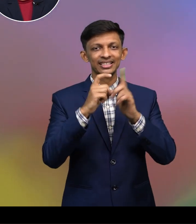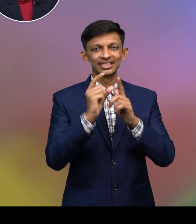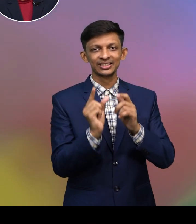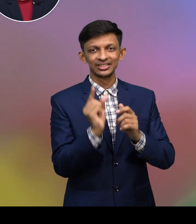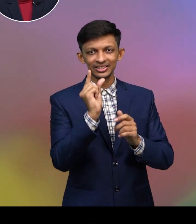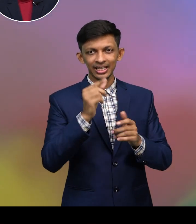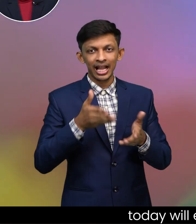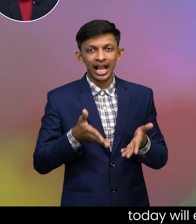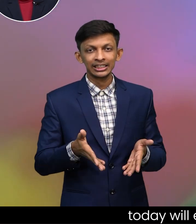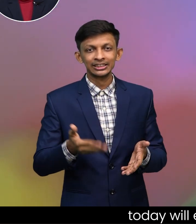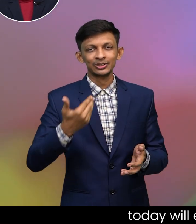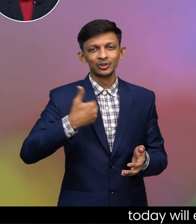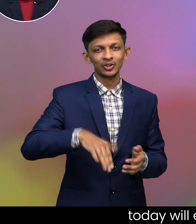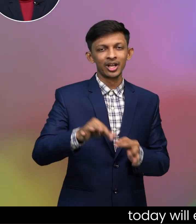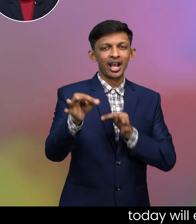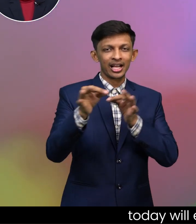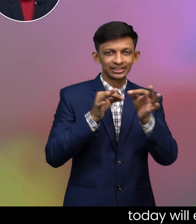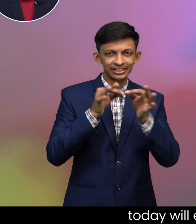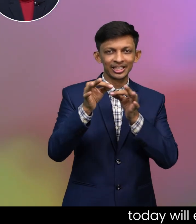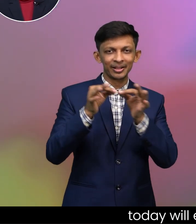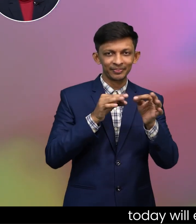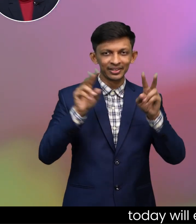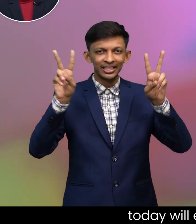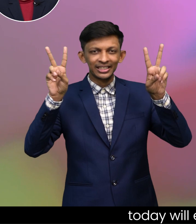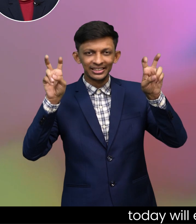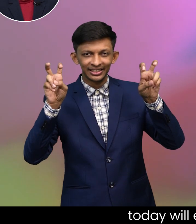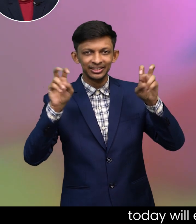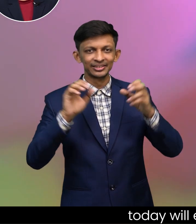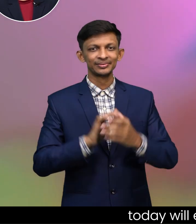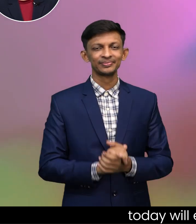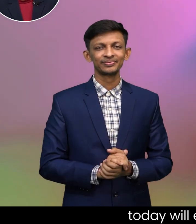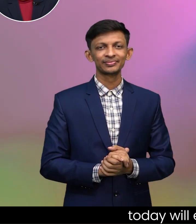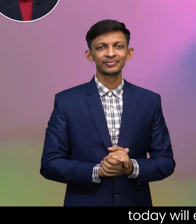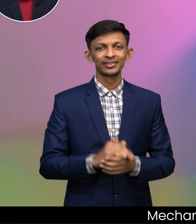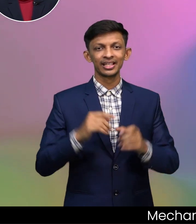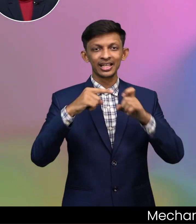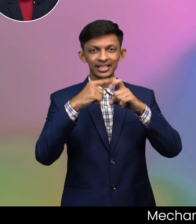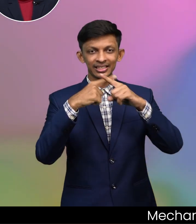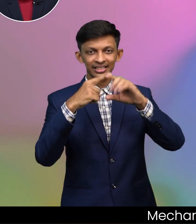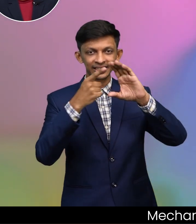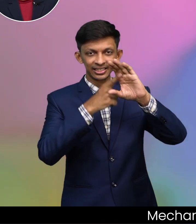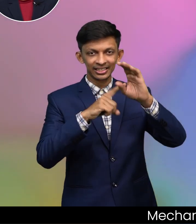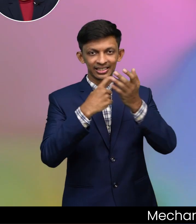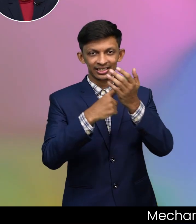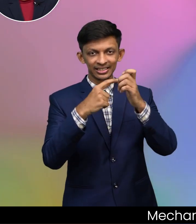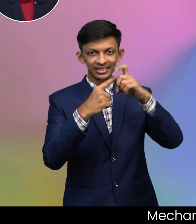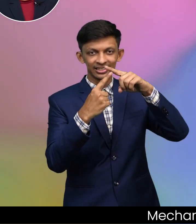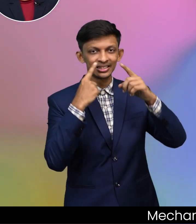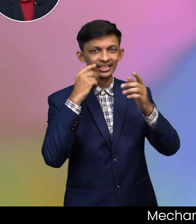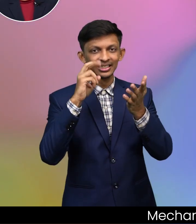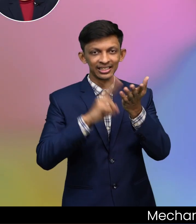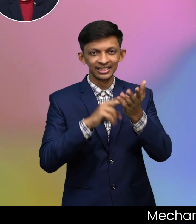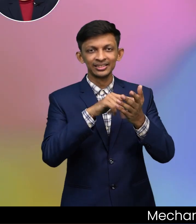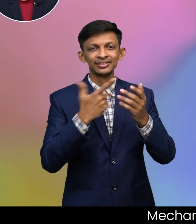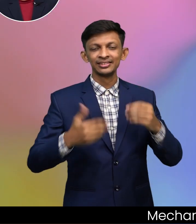These wastes are carried by the blood to kidneys and are filtered there.